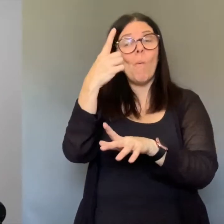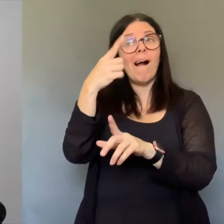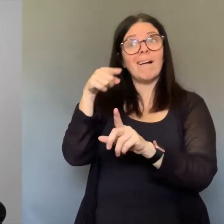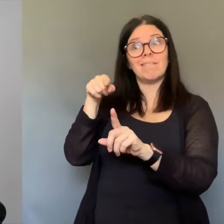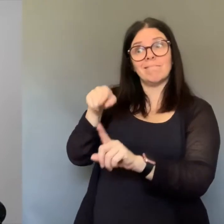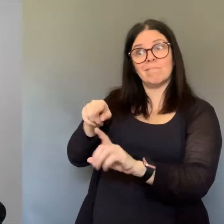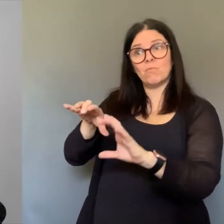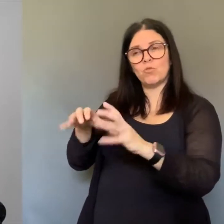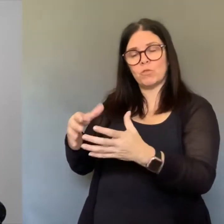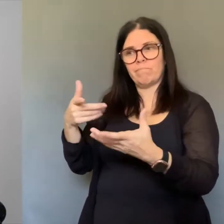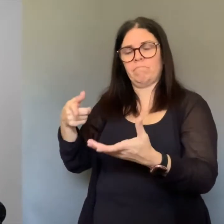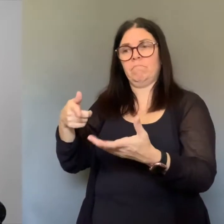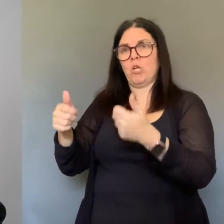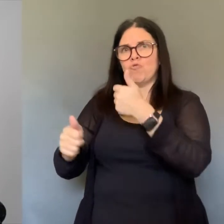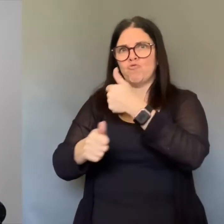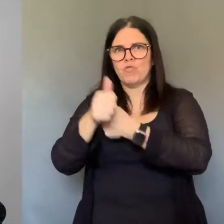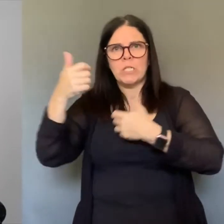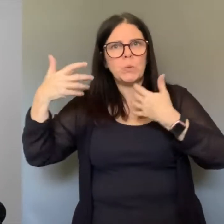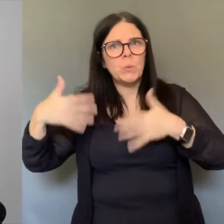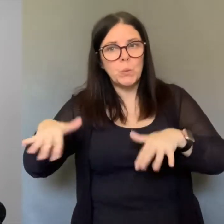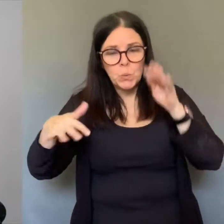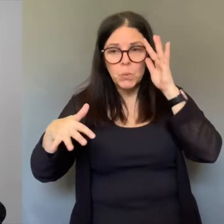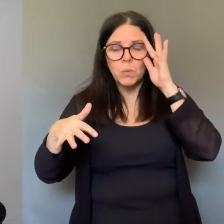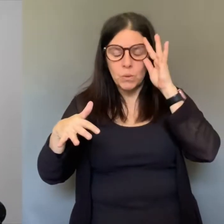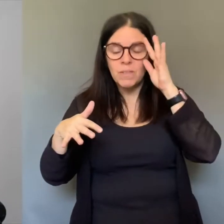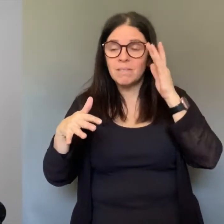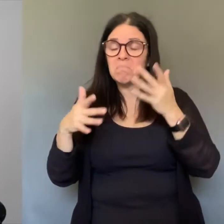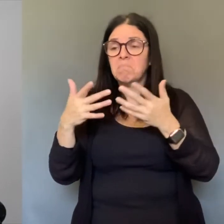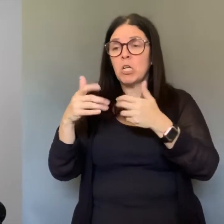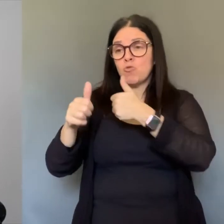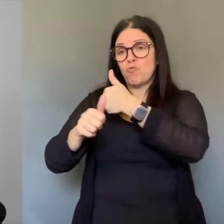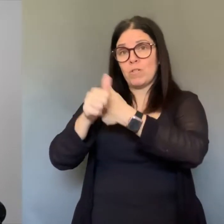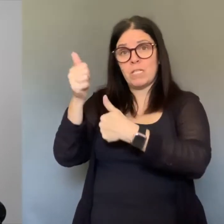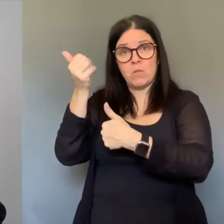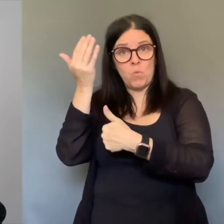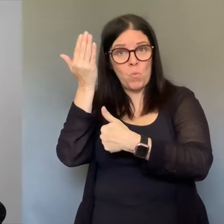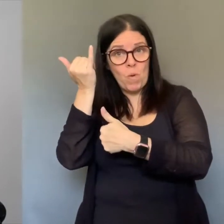settings. Individuals experiencing homelessness is one such group